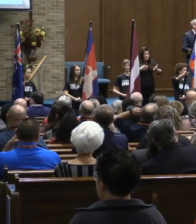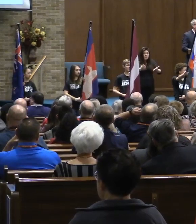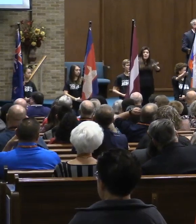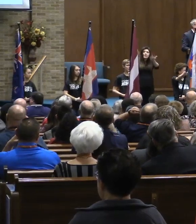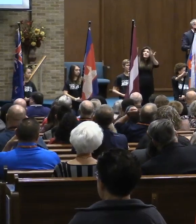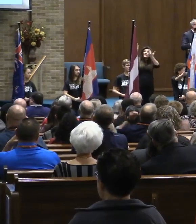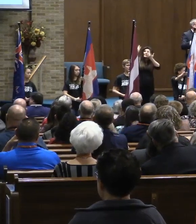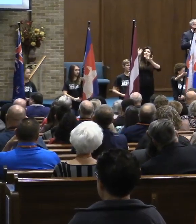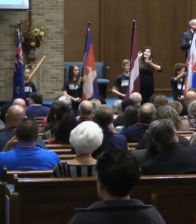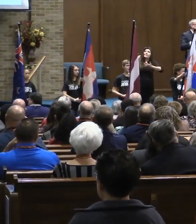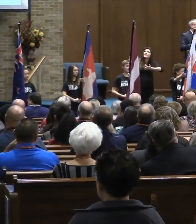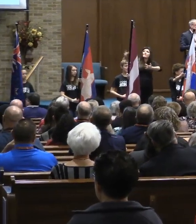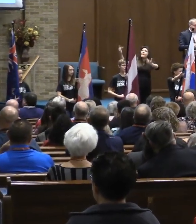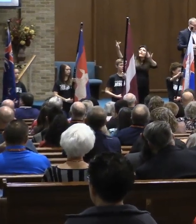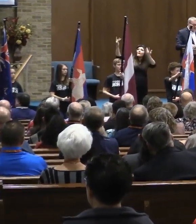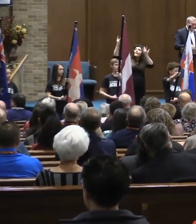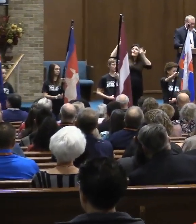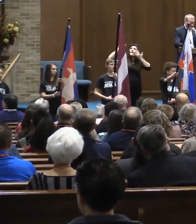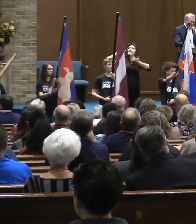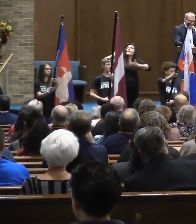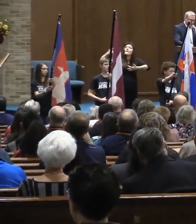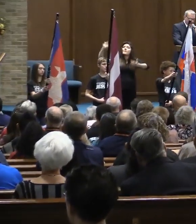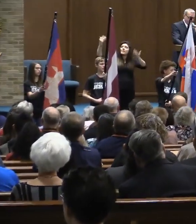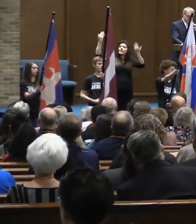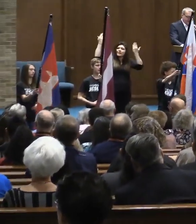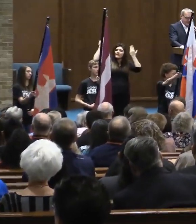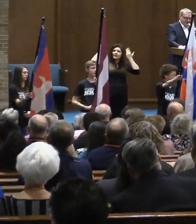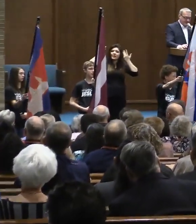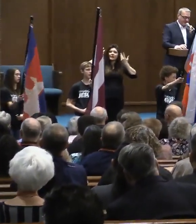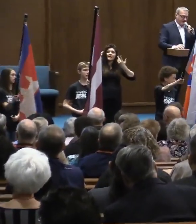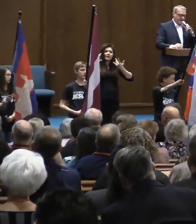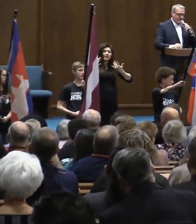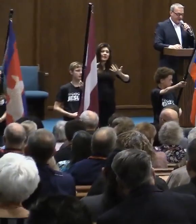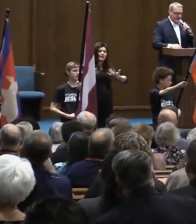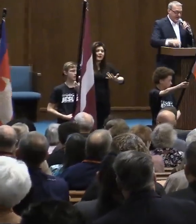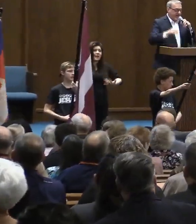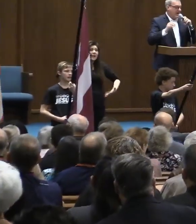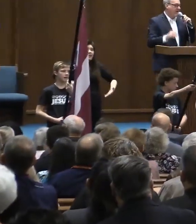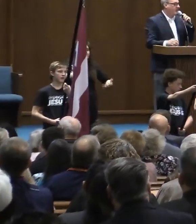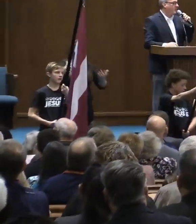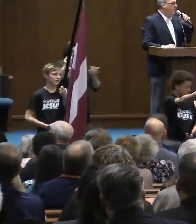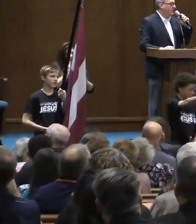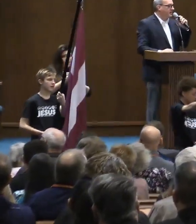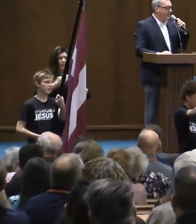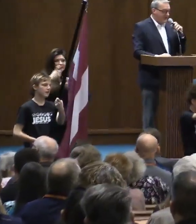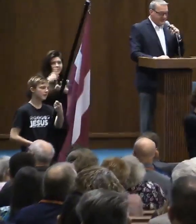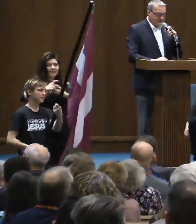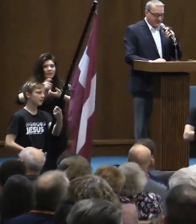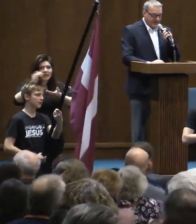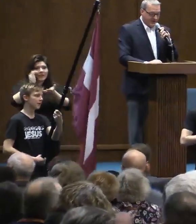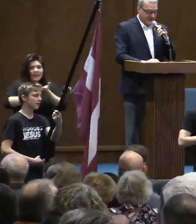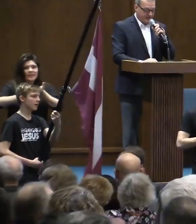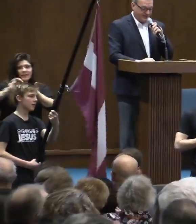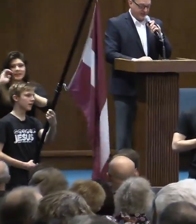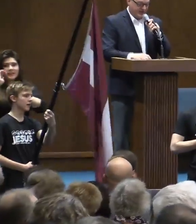Let mercy fall on me. Everyone